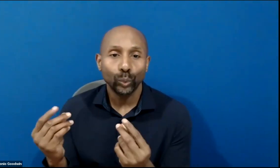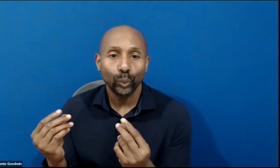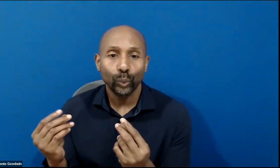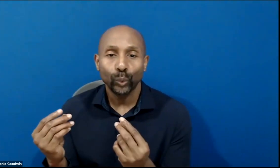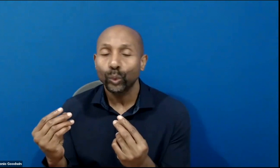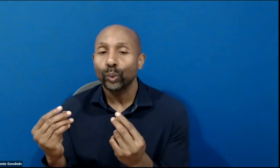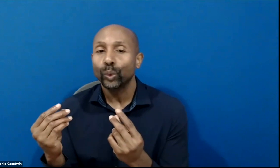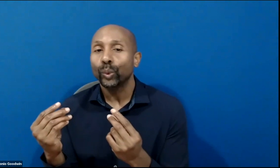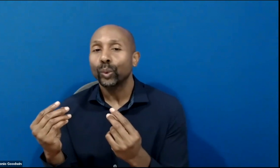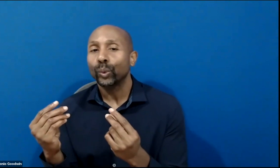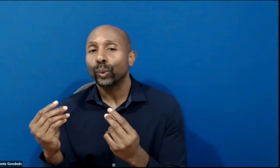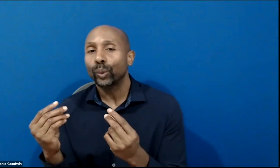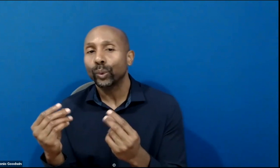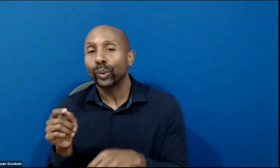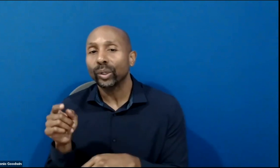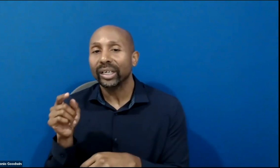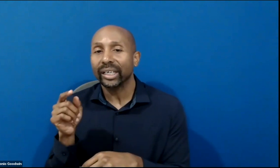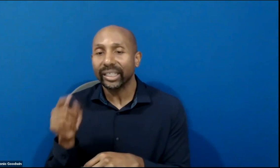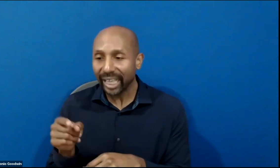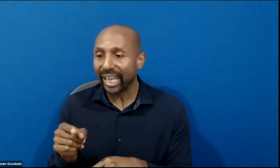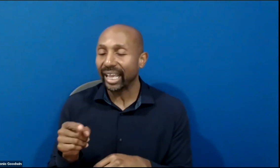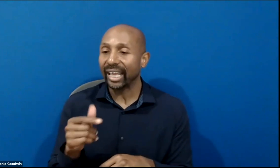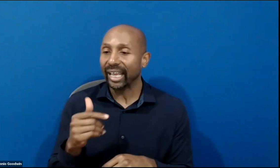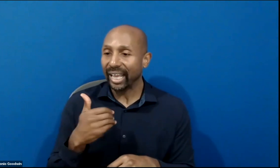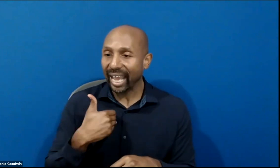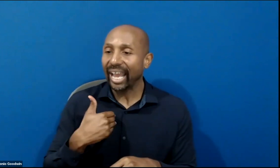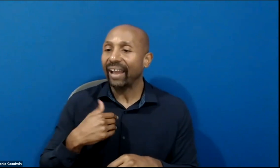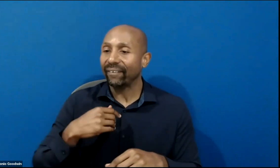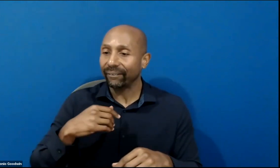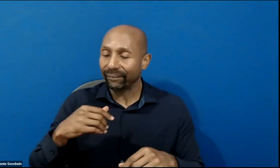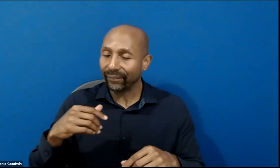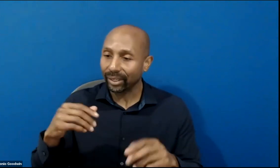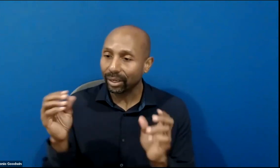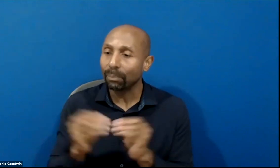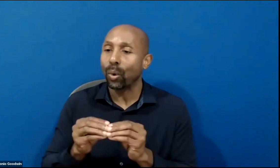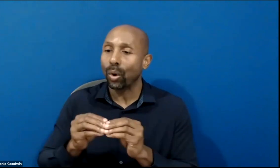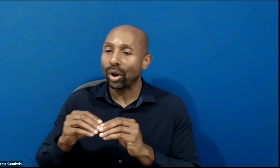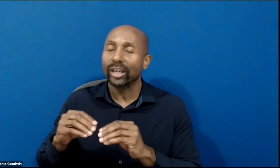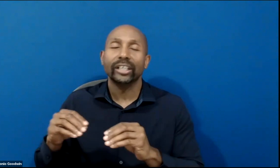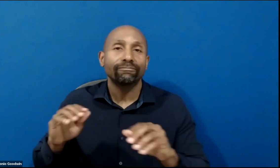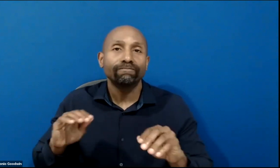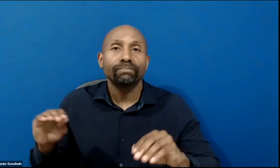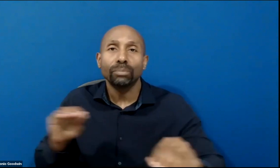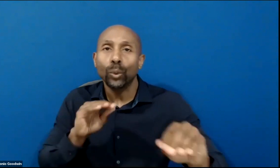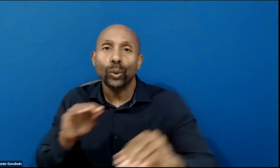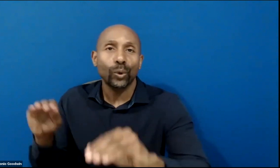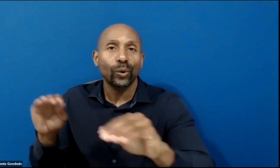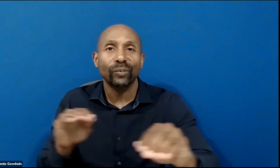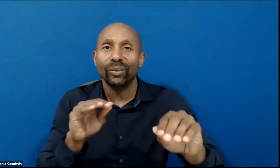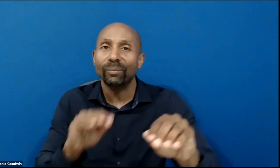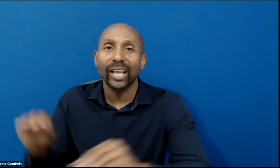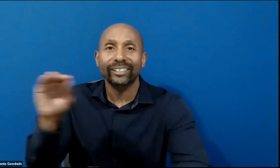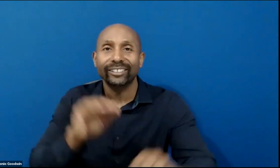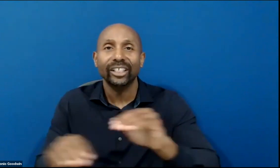move to a channel of friendship, of amability, of togetherness. There's no difference on